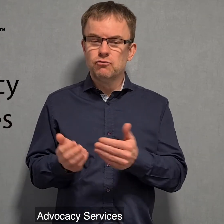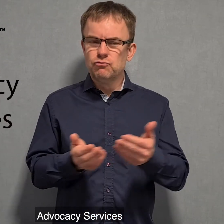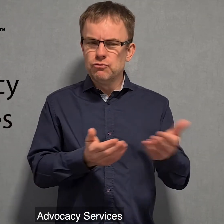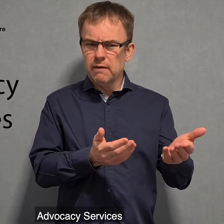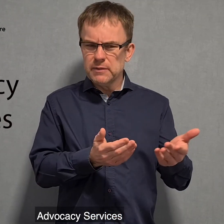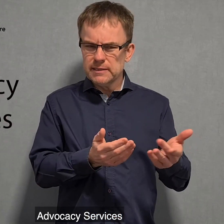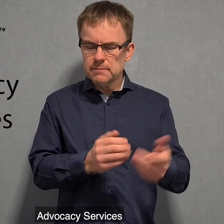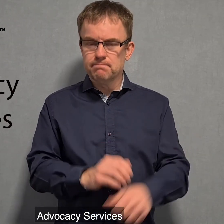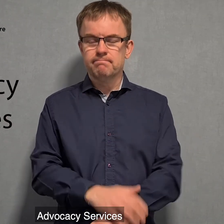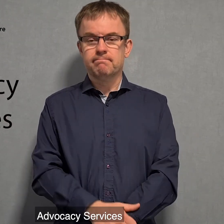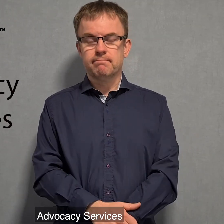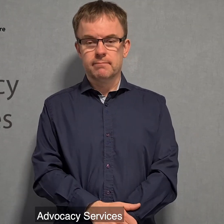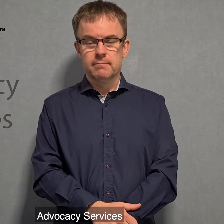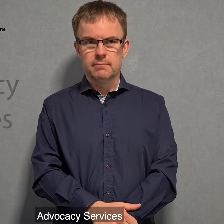Advocacy Services.